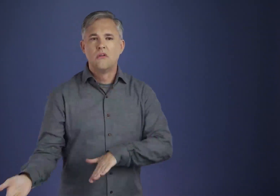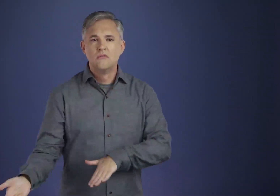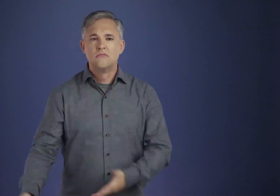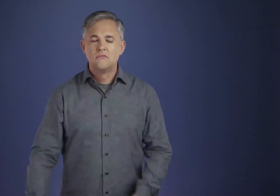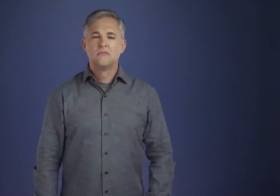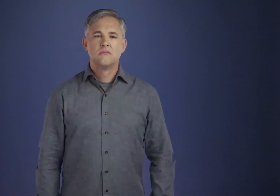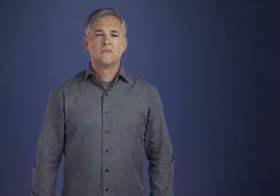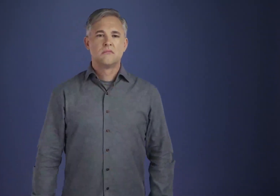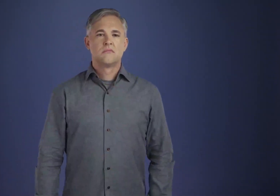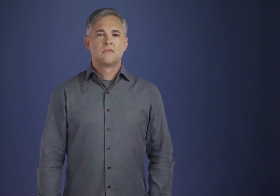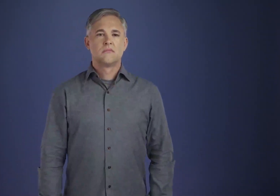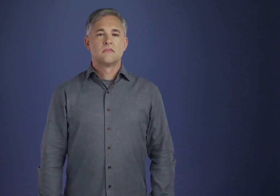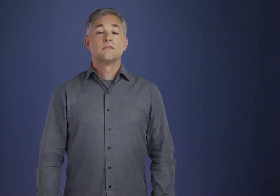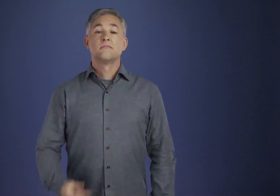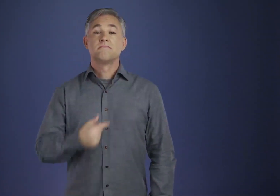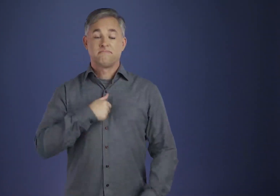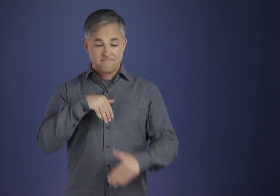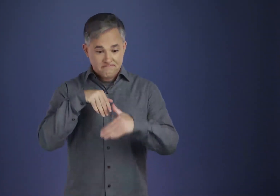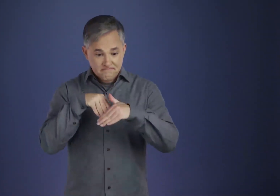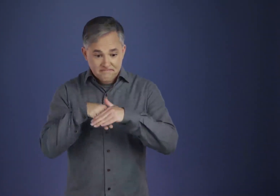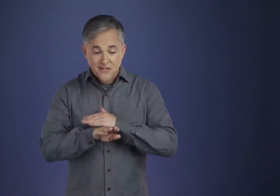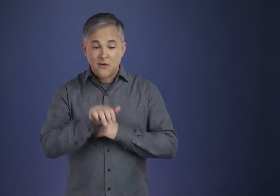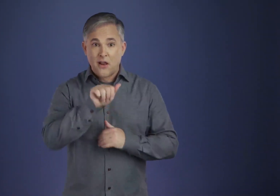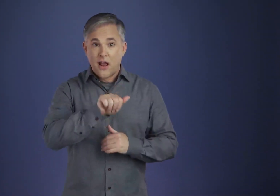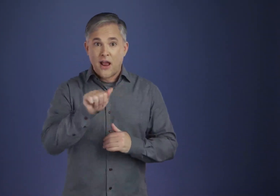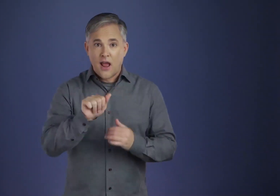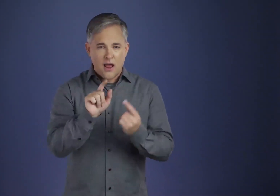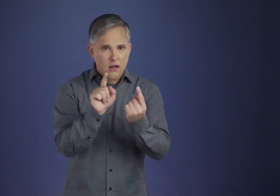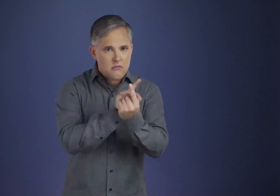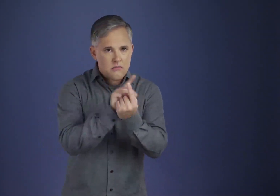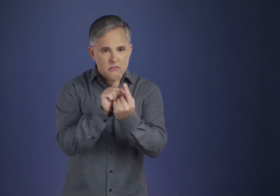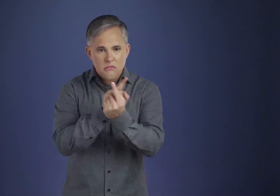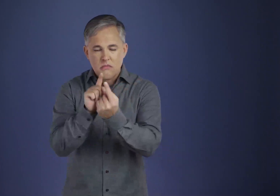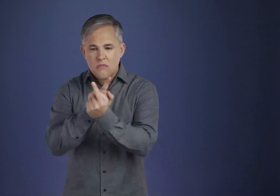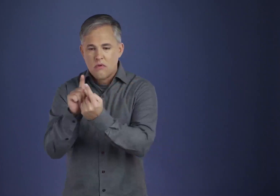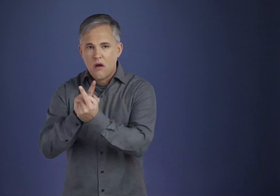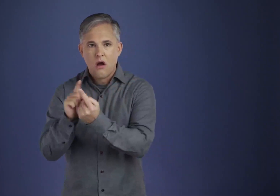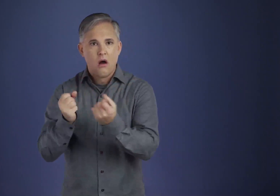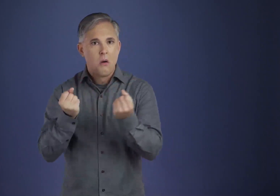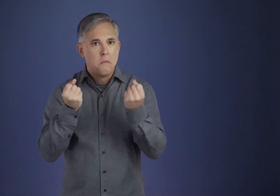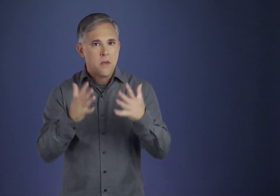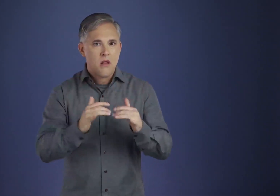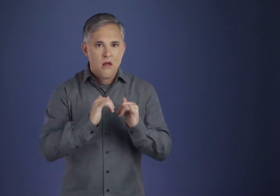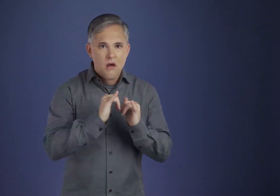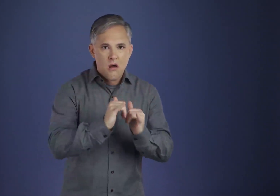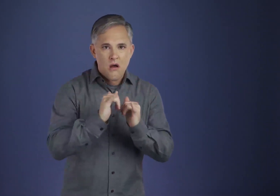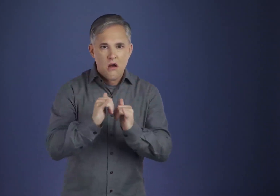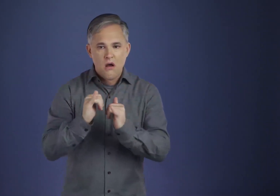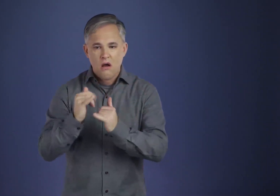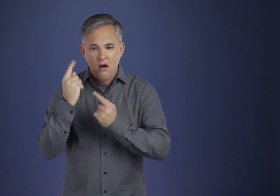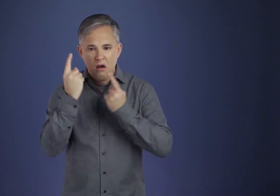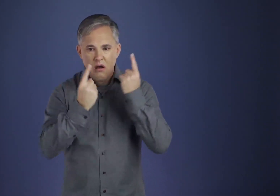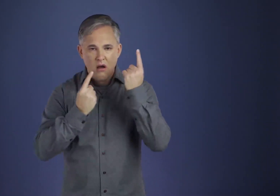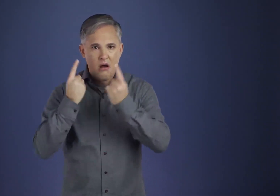We found many in AA who once thought as we did. They helped us to get down to our right size.